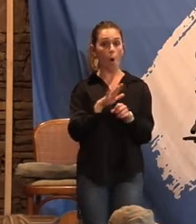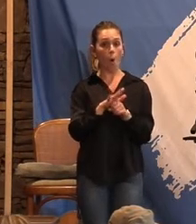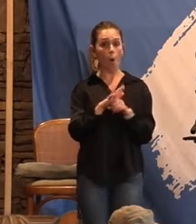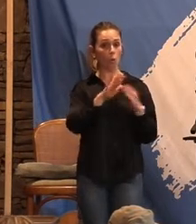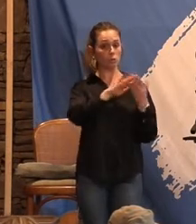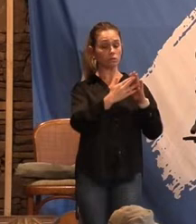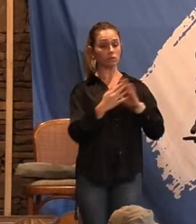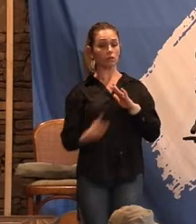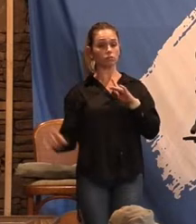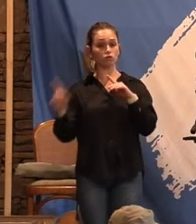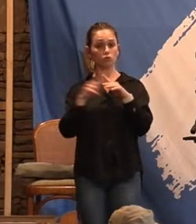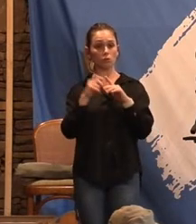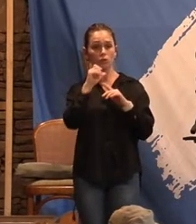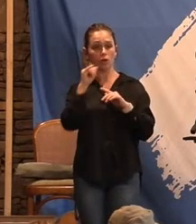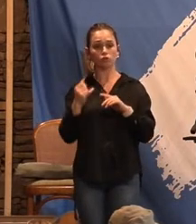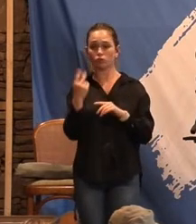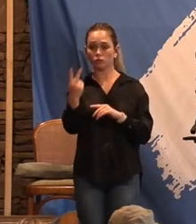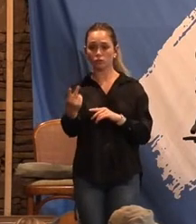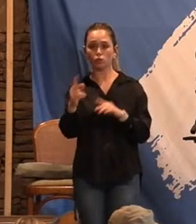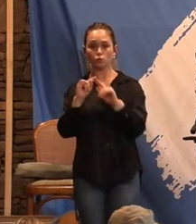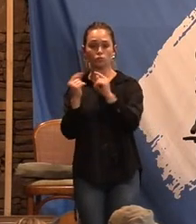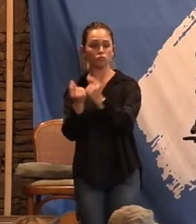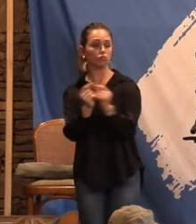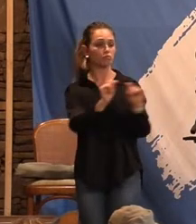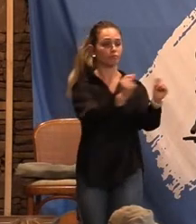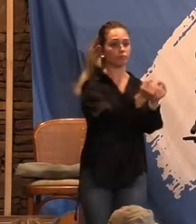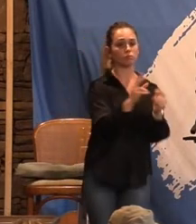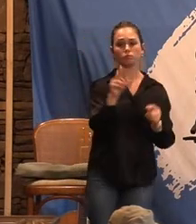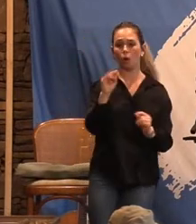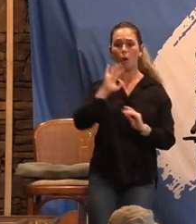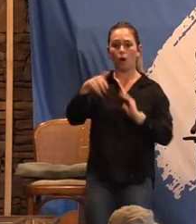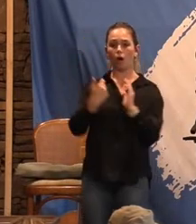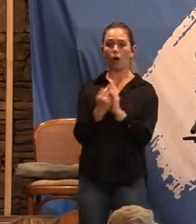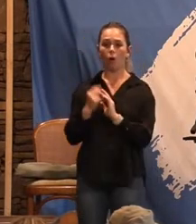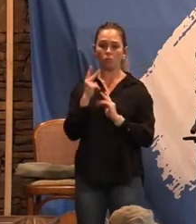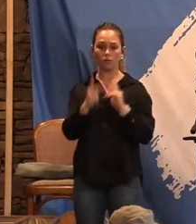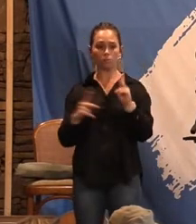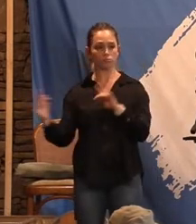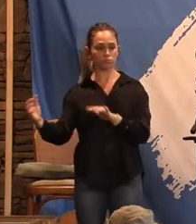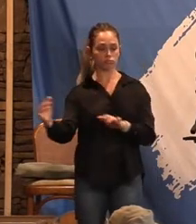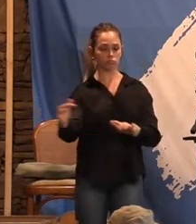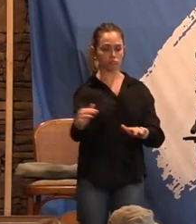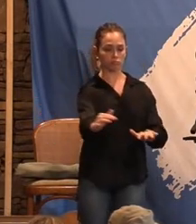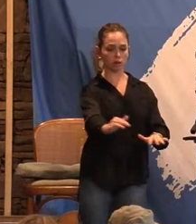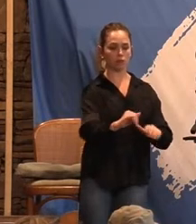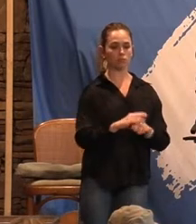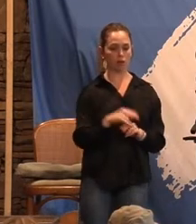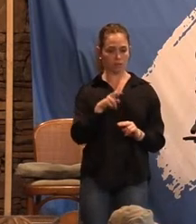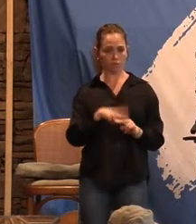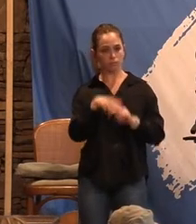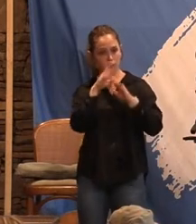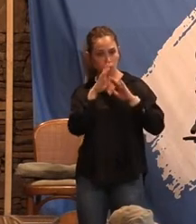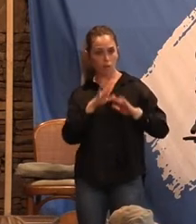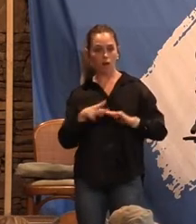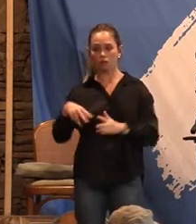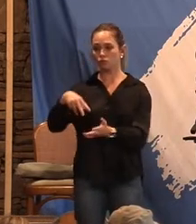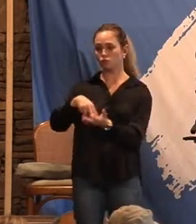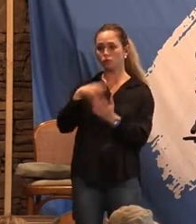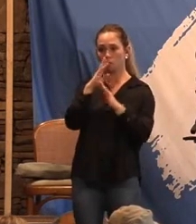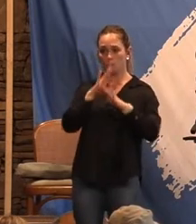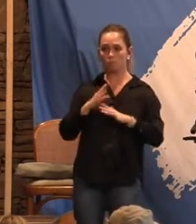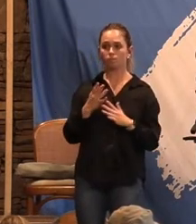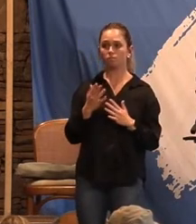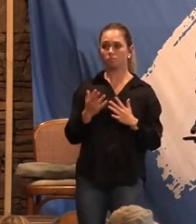not just the people that supported the two antagonists. Everybody was there. And they sat quietly or stood quietly